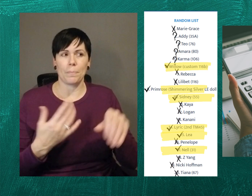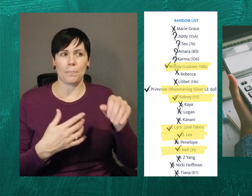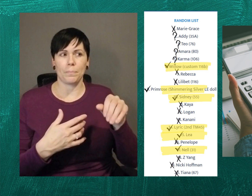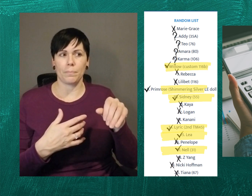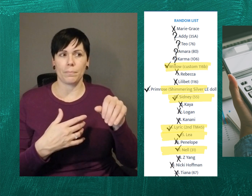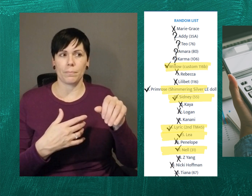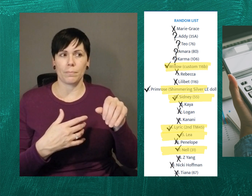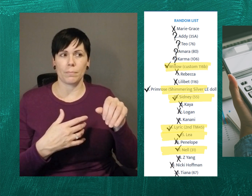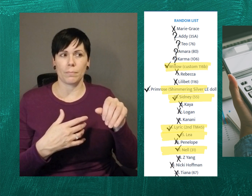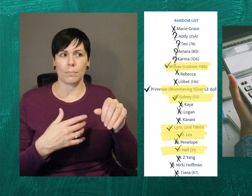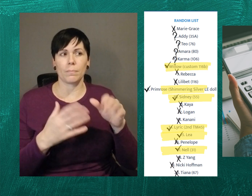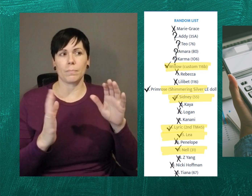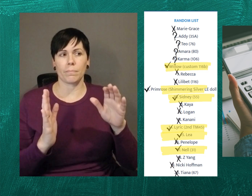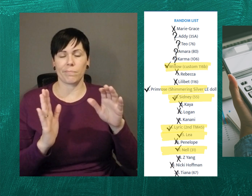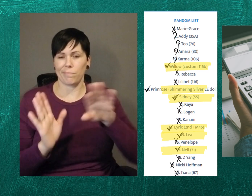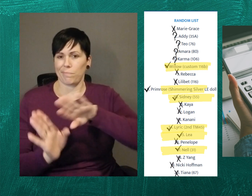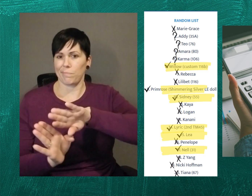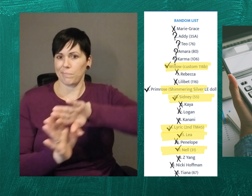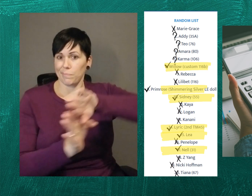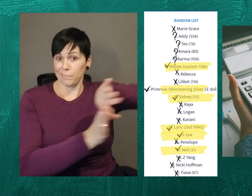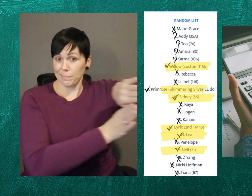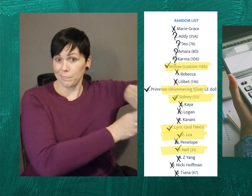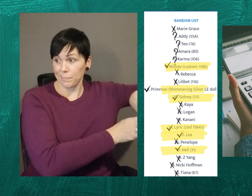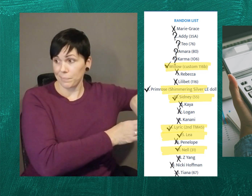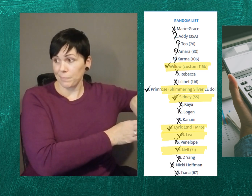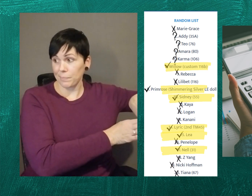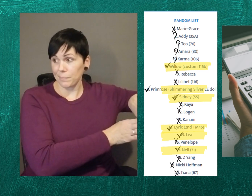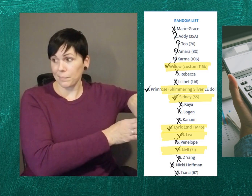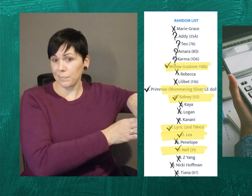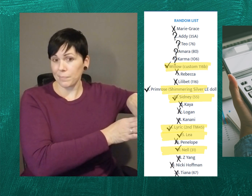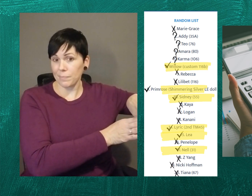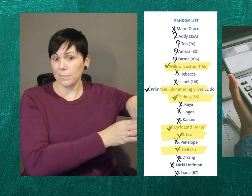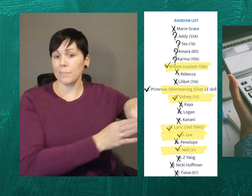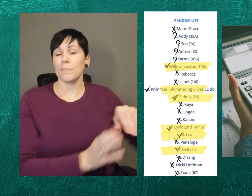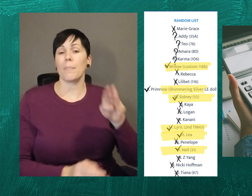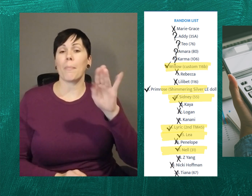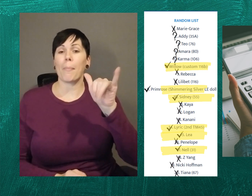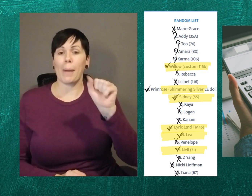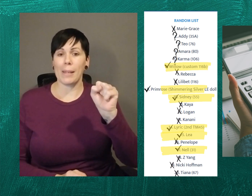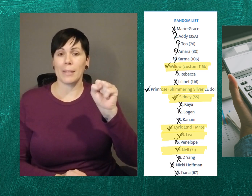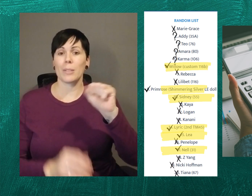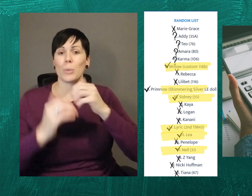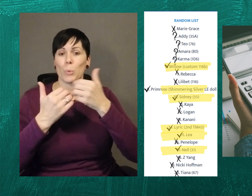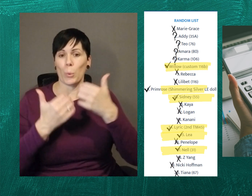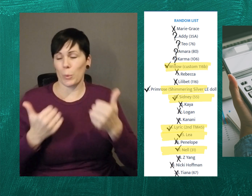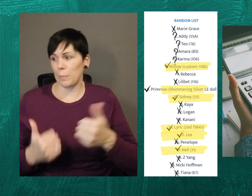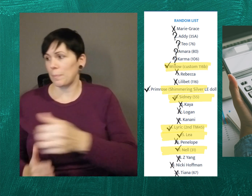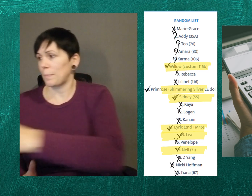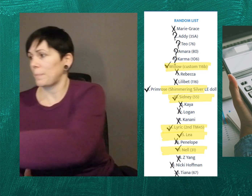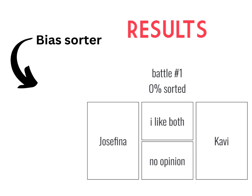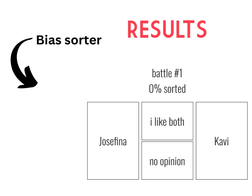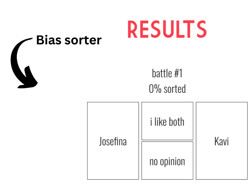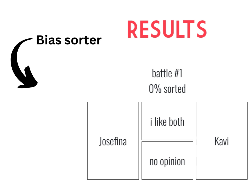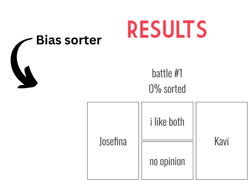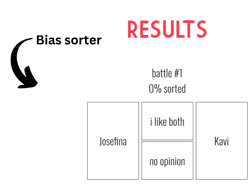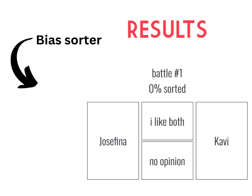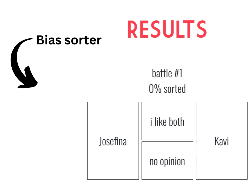Sydney. Okay. So next we're going to look at a bias sorter approach to this.